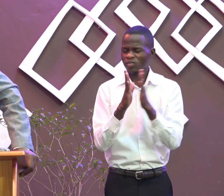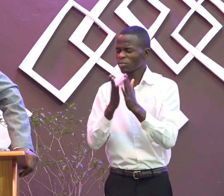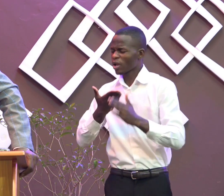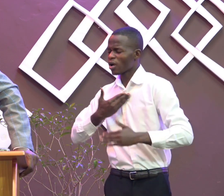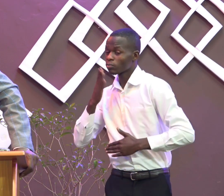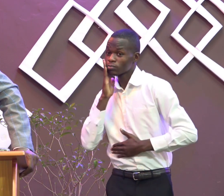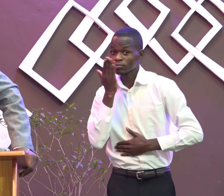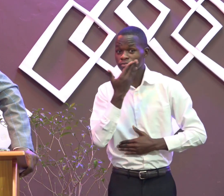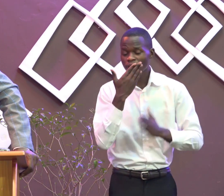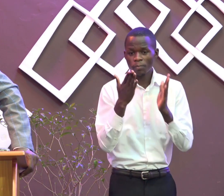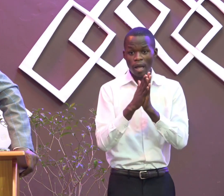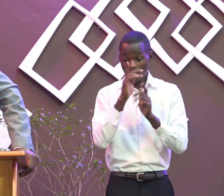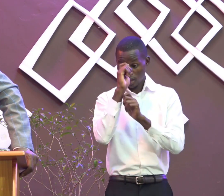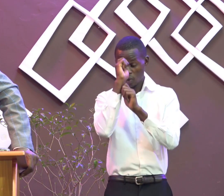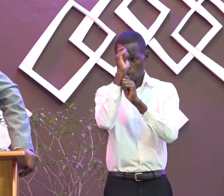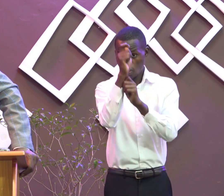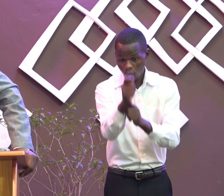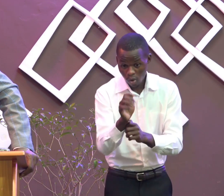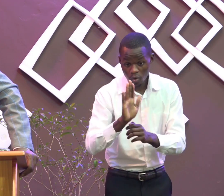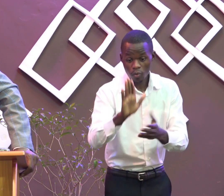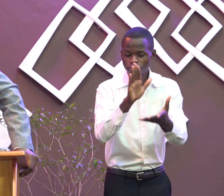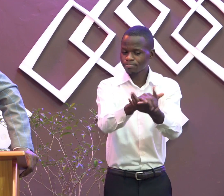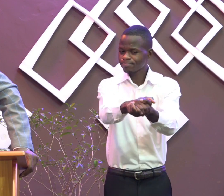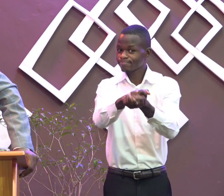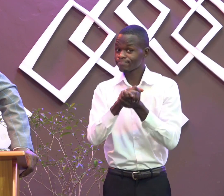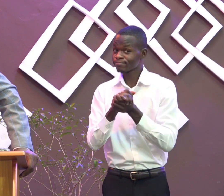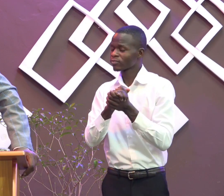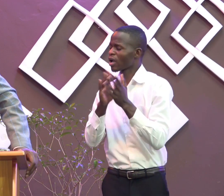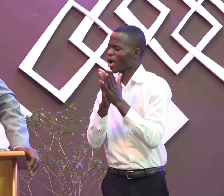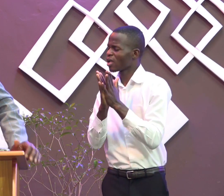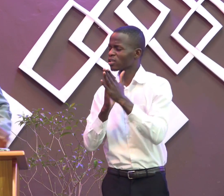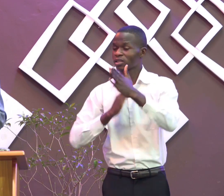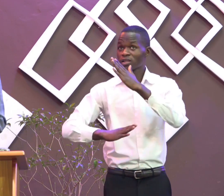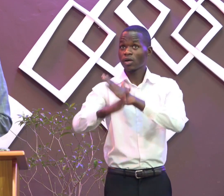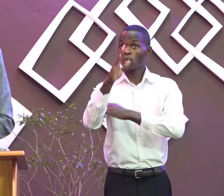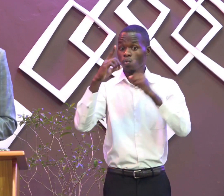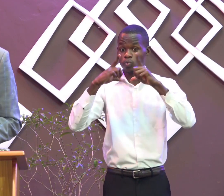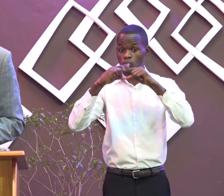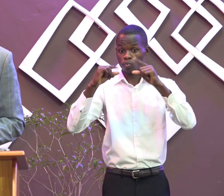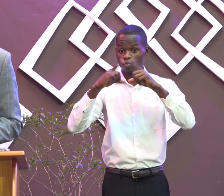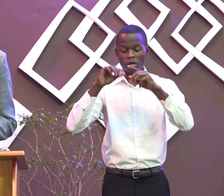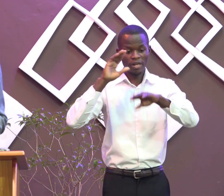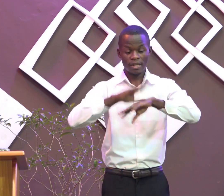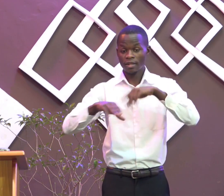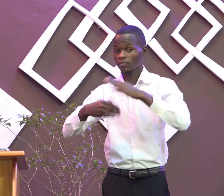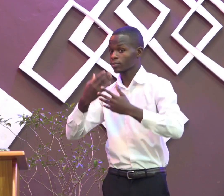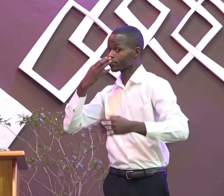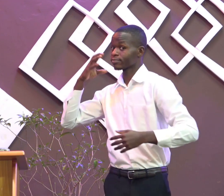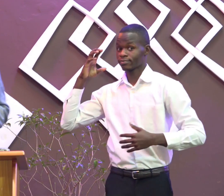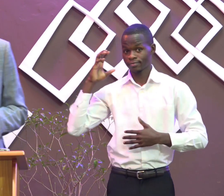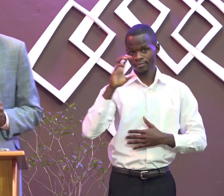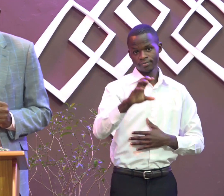n'ekisa okugonderanga babba bammwe mu kigambo kya Katonda kiremenga okuvumibwa. To be merciful